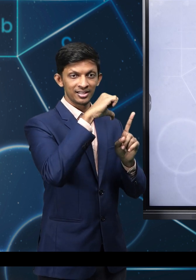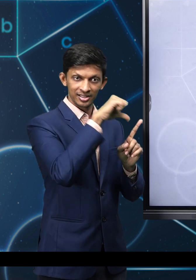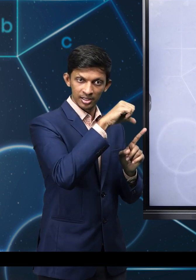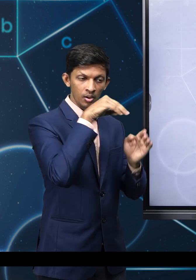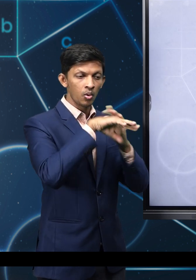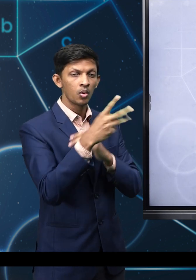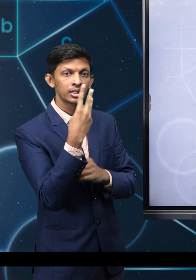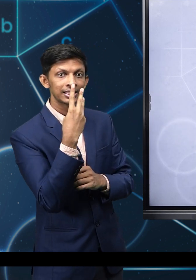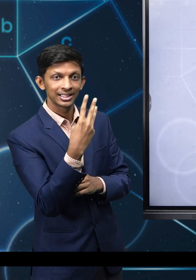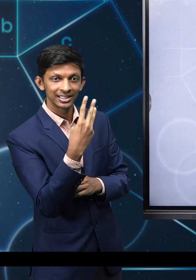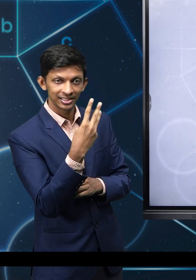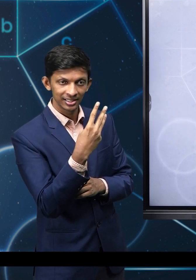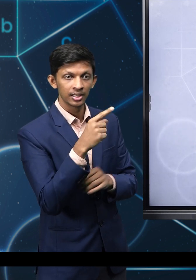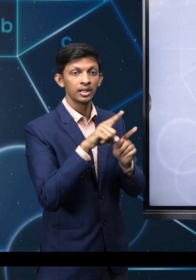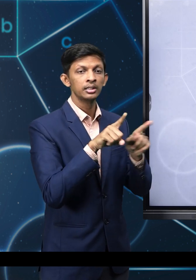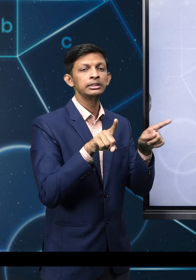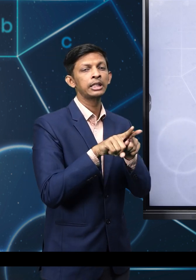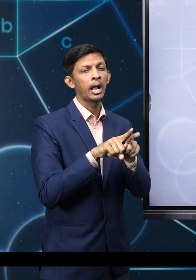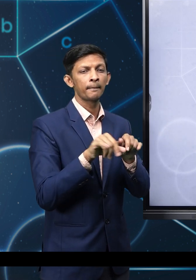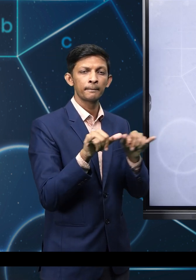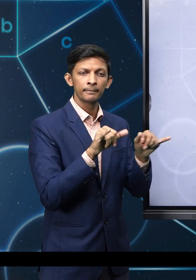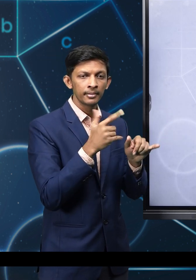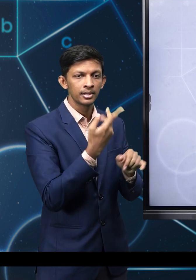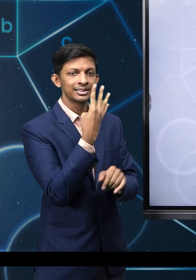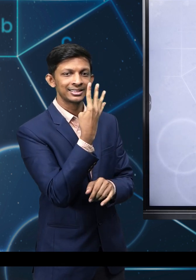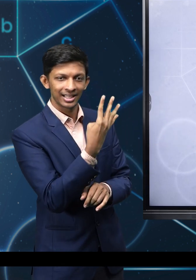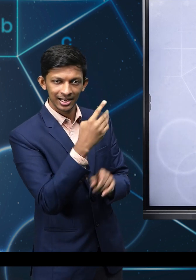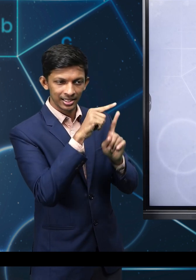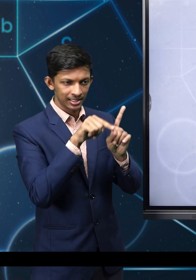Similarly, 4 is the square root of 16.